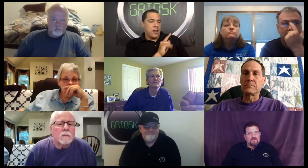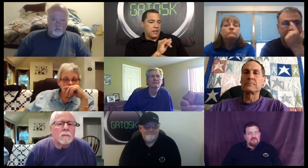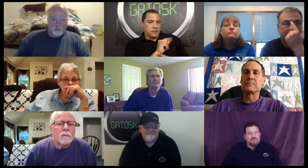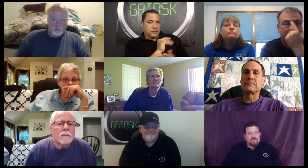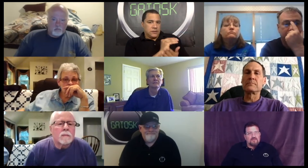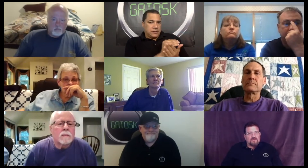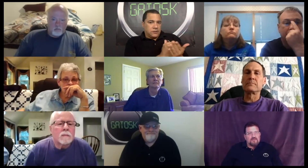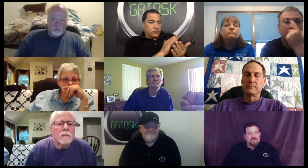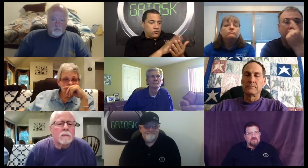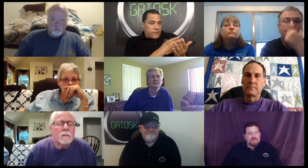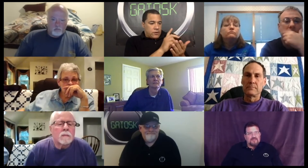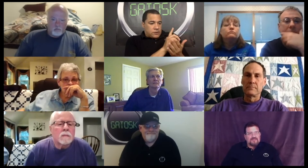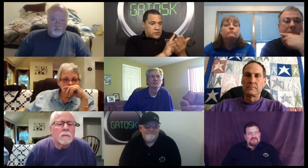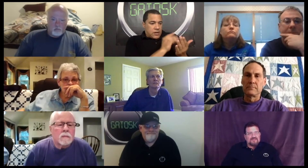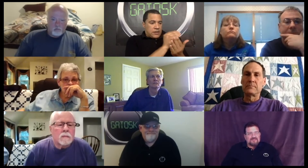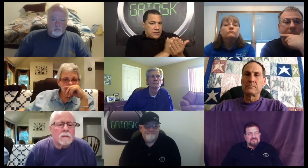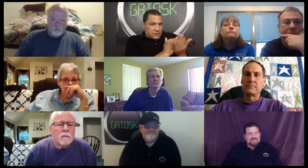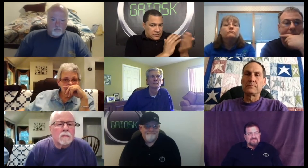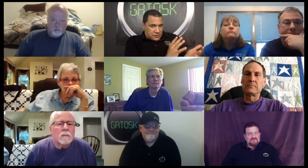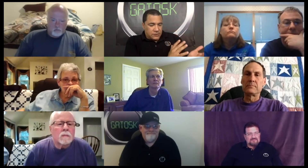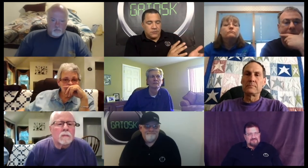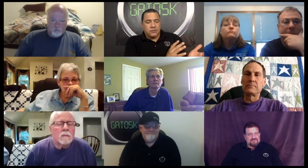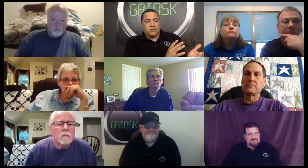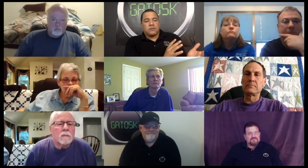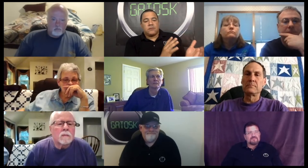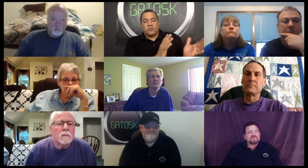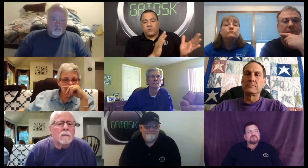to kind of set up a list, a graphic designer list.